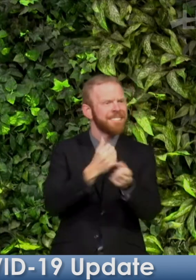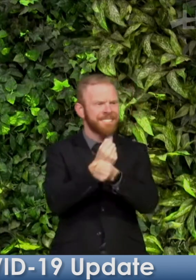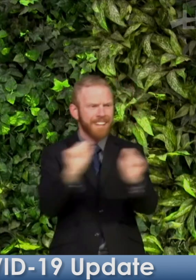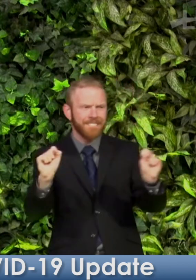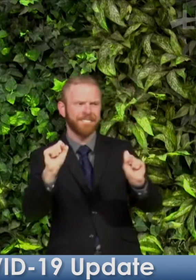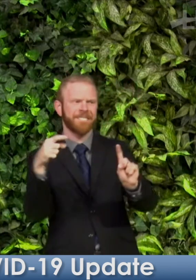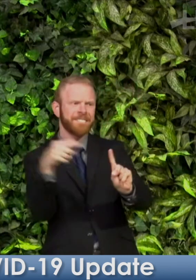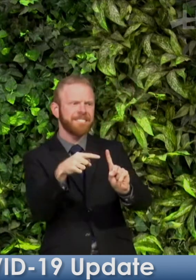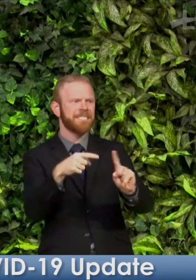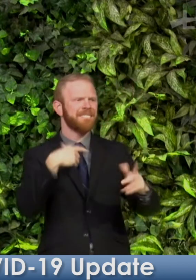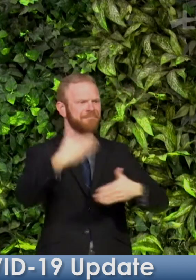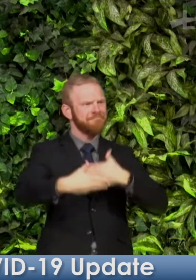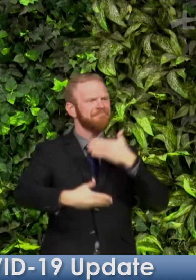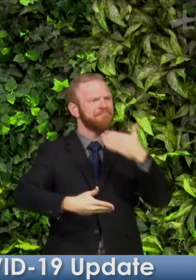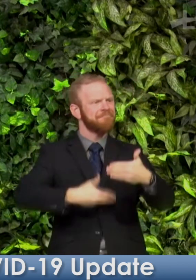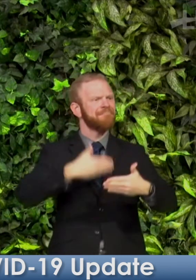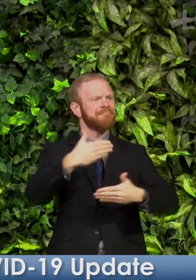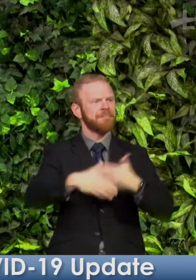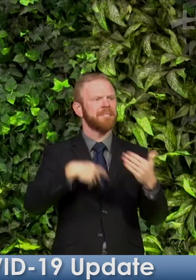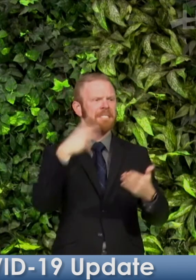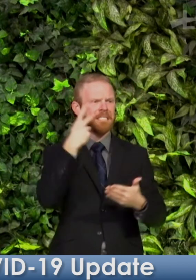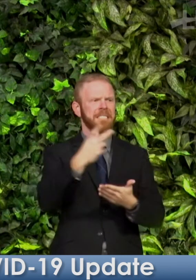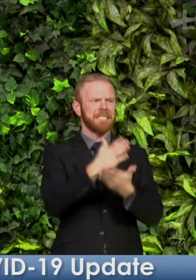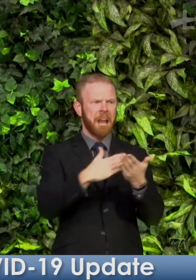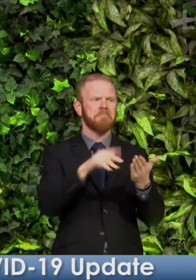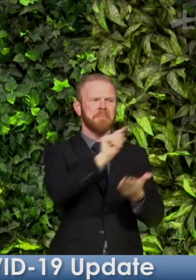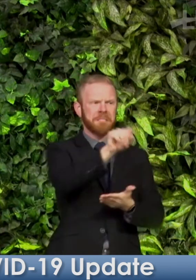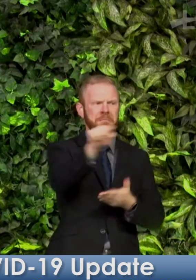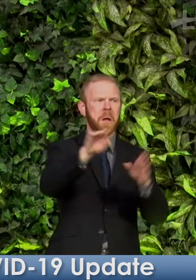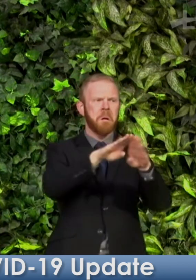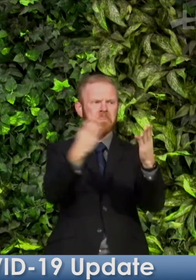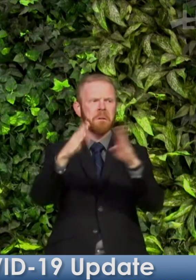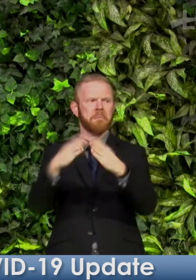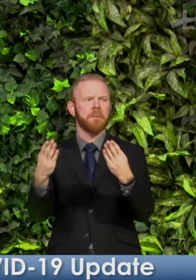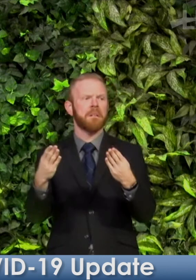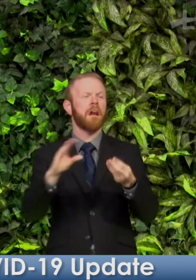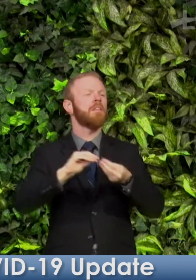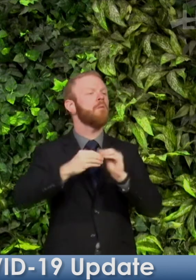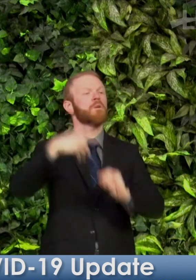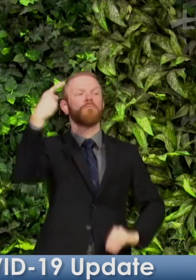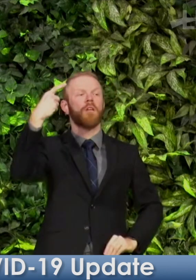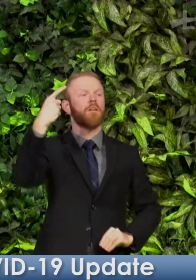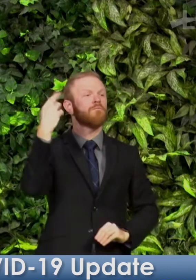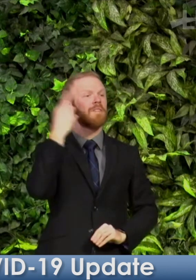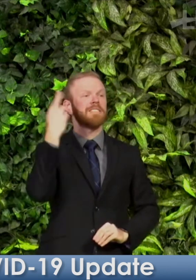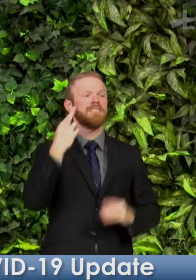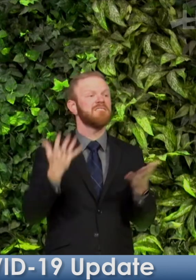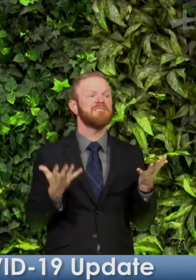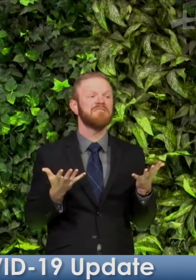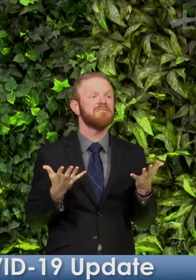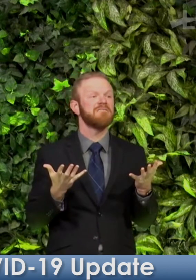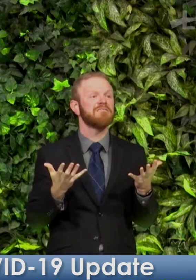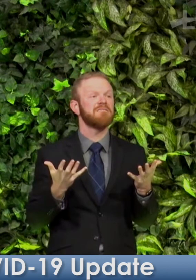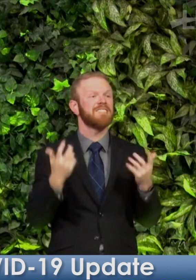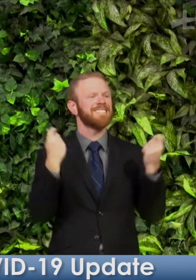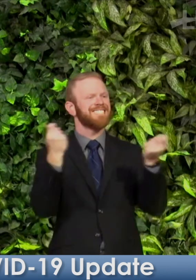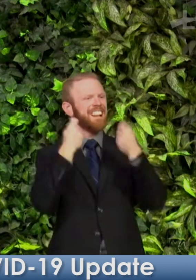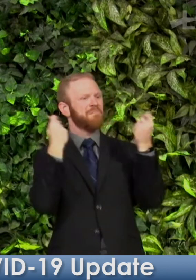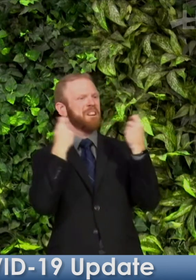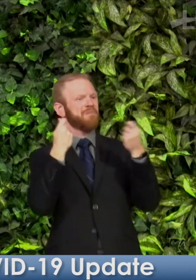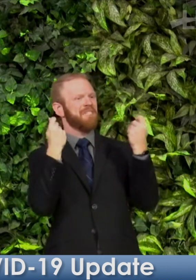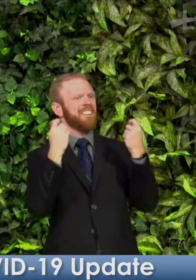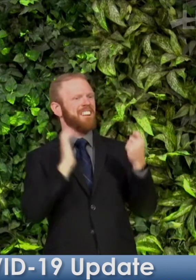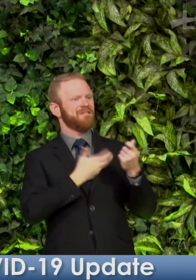up. But the fundamental reason I'm here, not only to celebrate success, but also to reinforce the